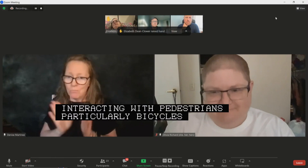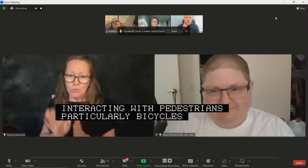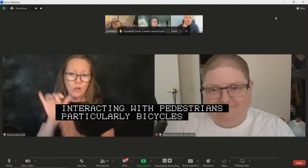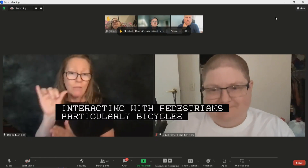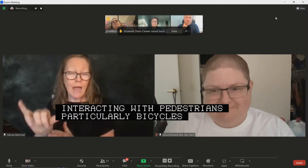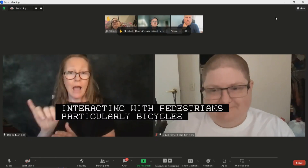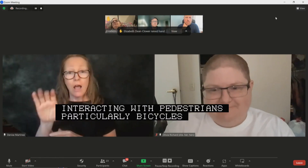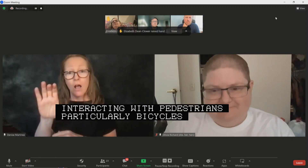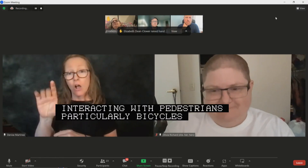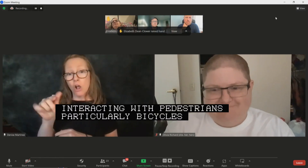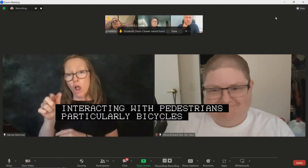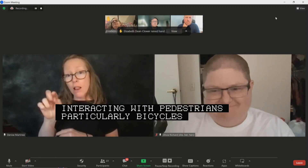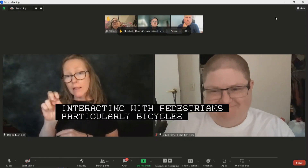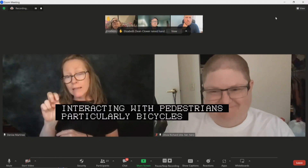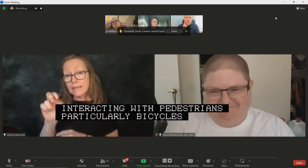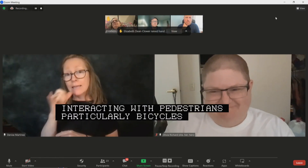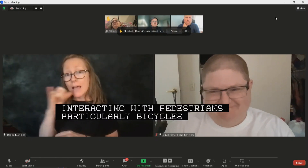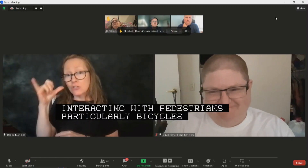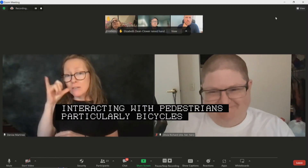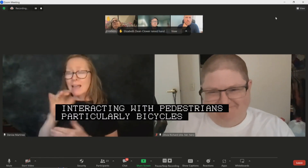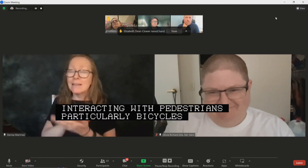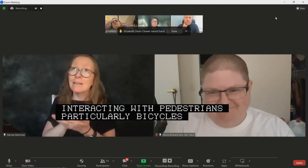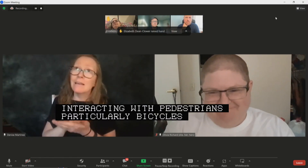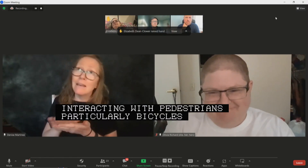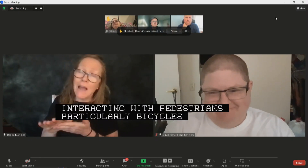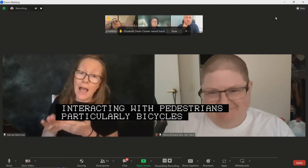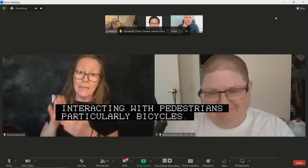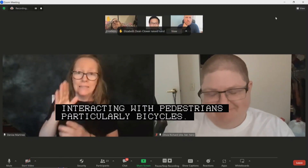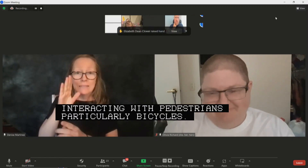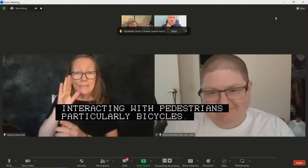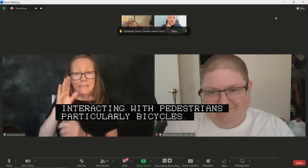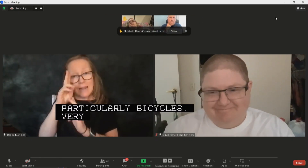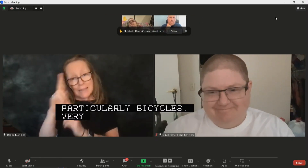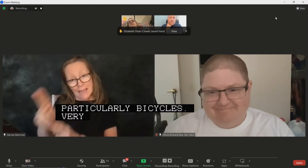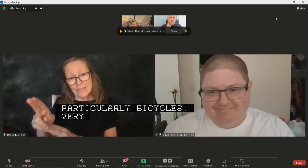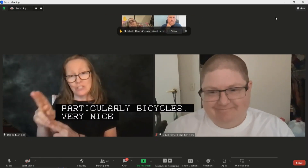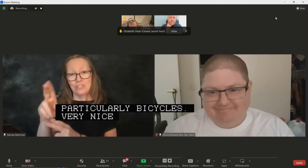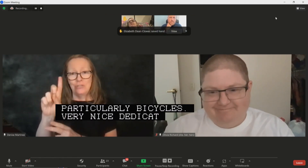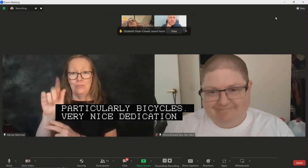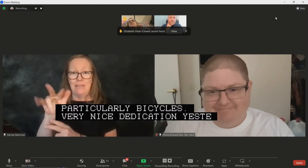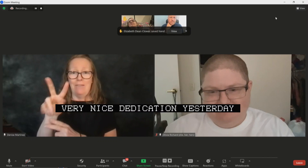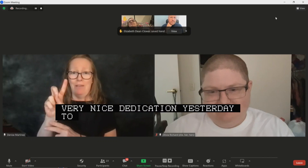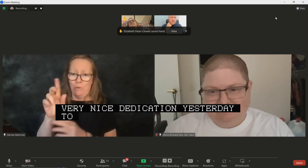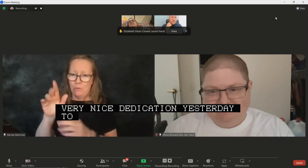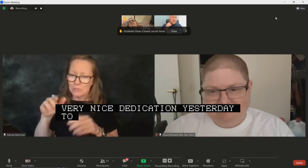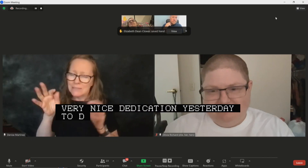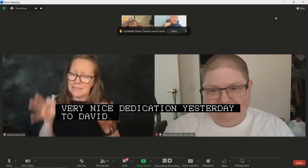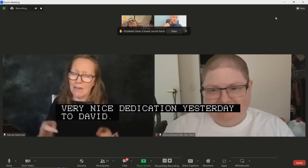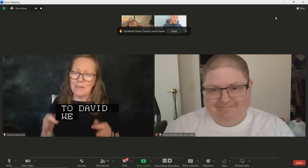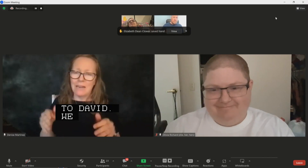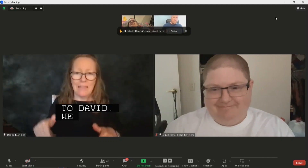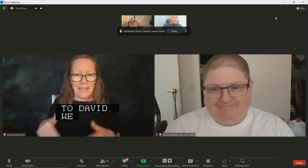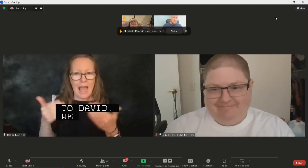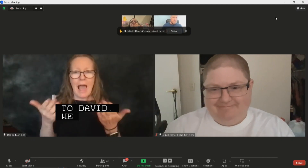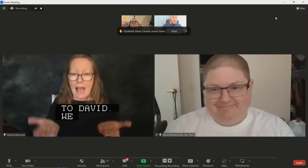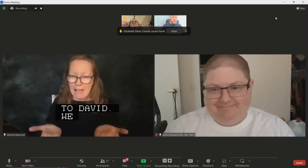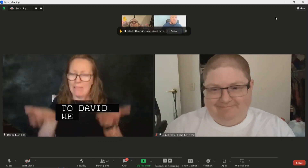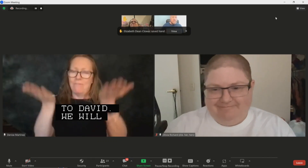a very nice dedication yesterday to David, and we will definitely be elevating that message. So thank you for raising